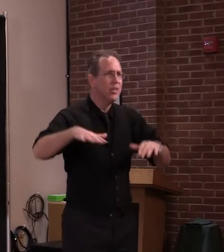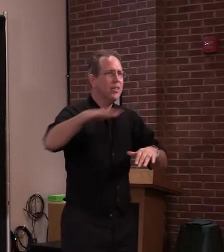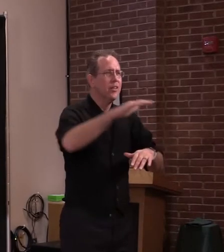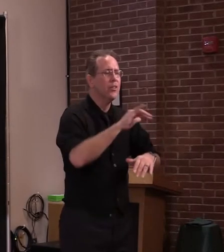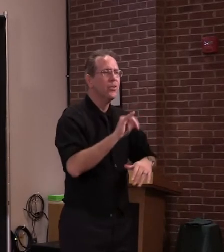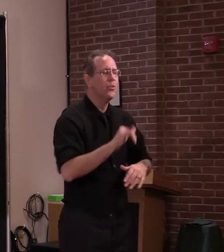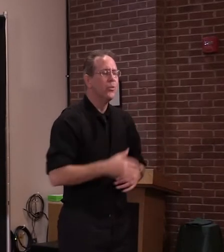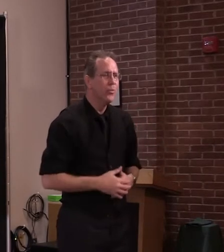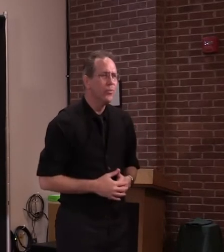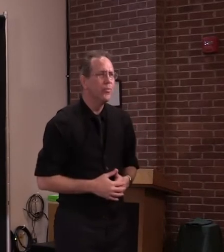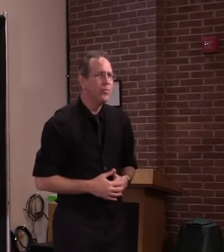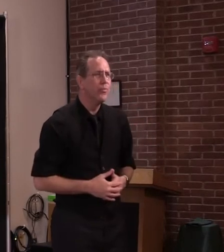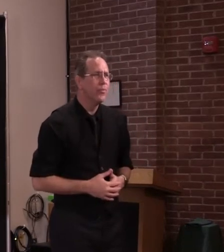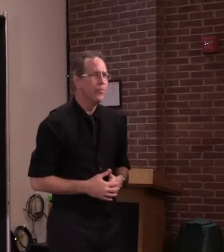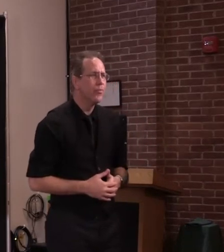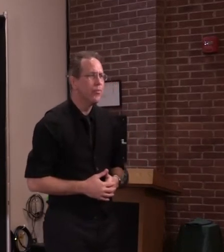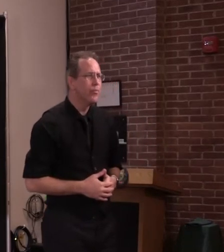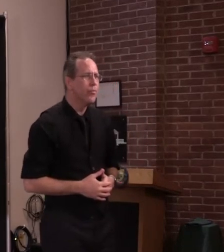Okay, thank you.